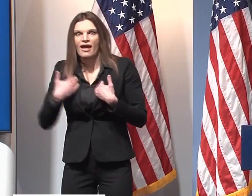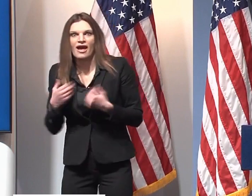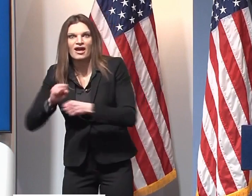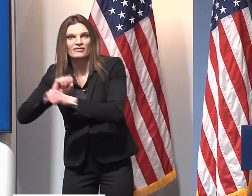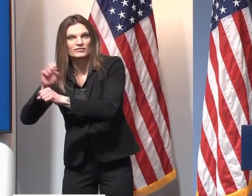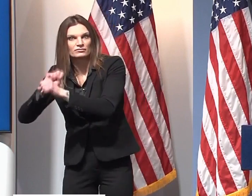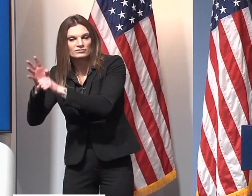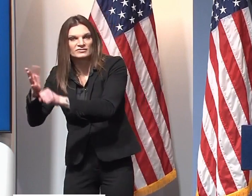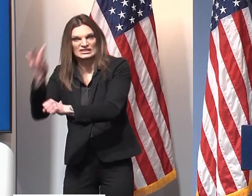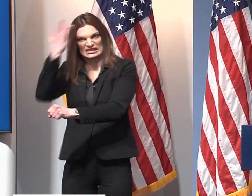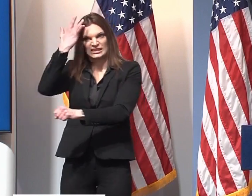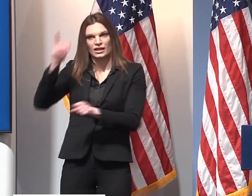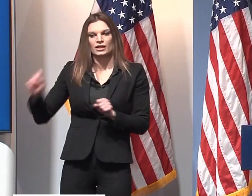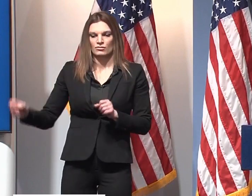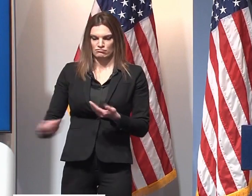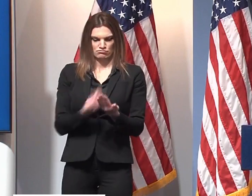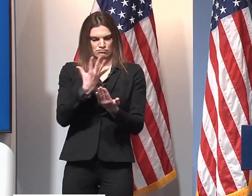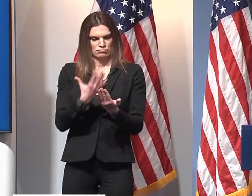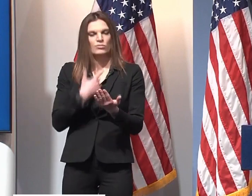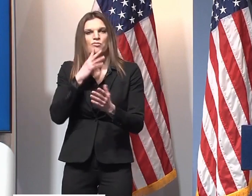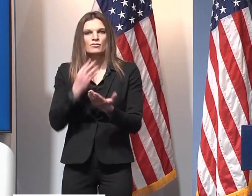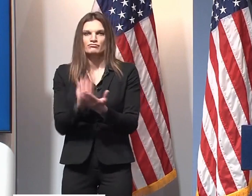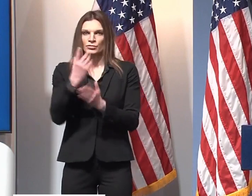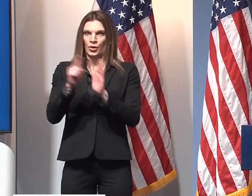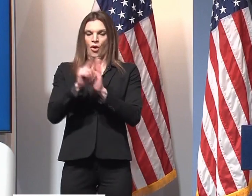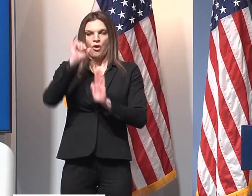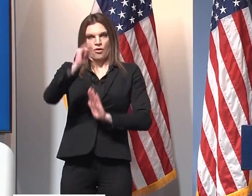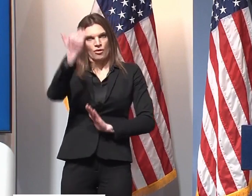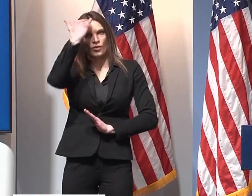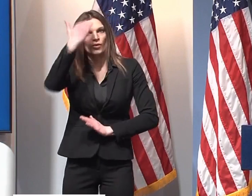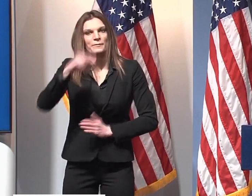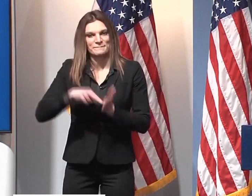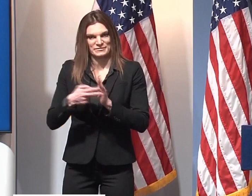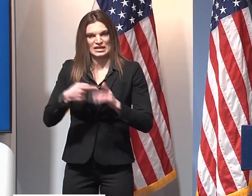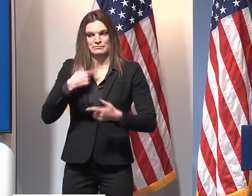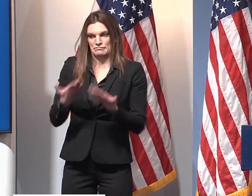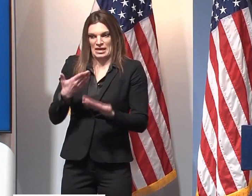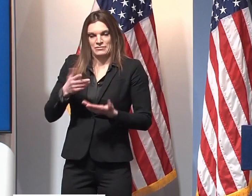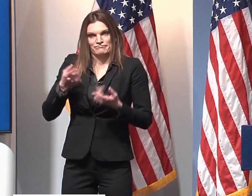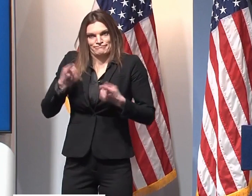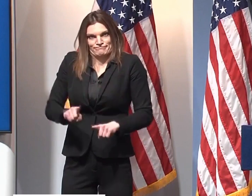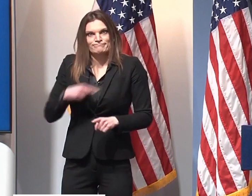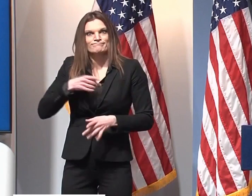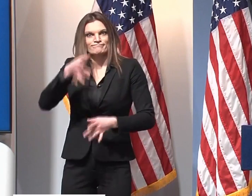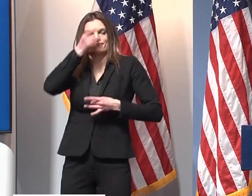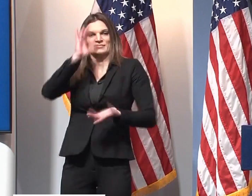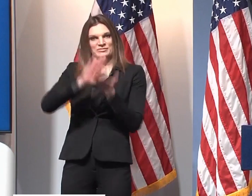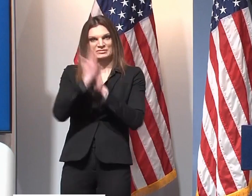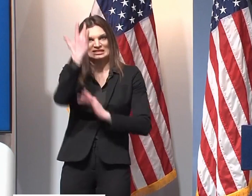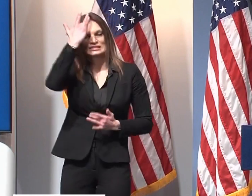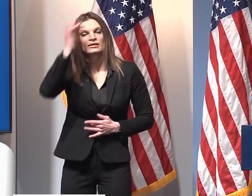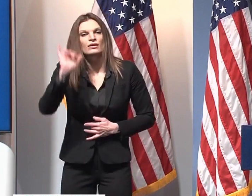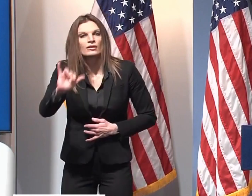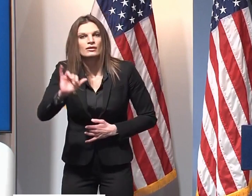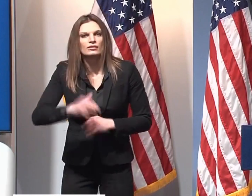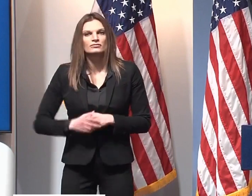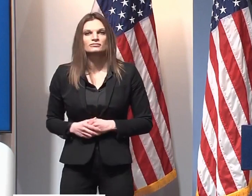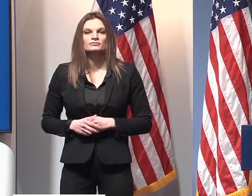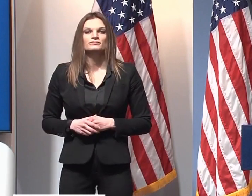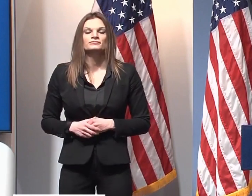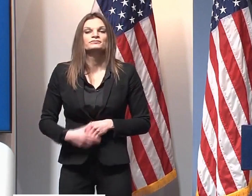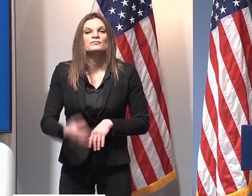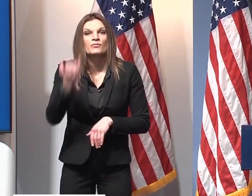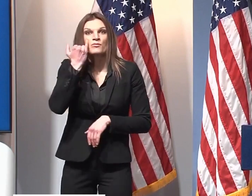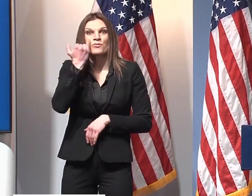help slow the spread of this virus. And lastly, when it is your turn to get a vaccine and appointments